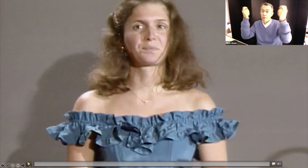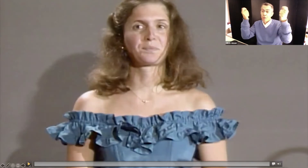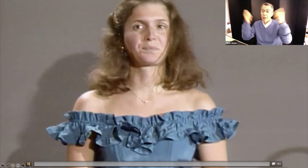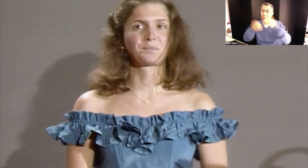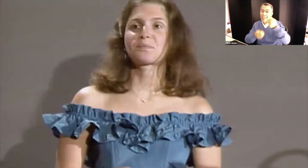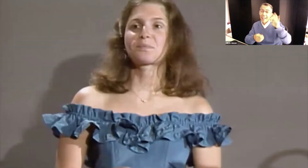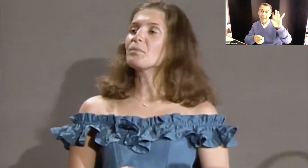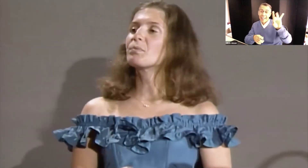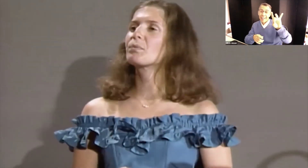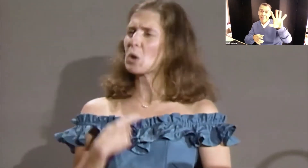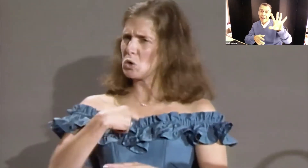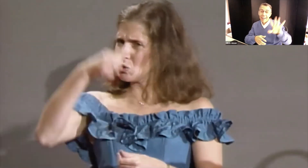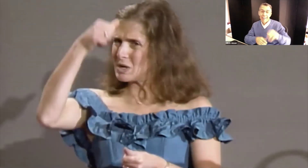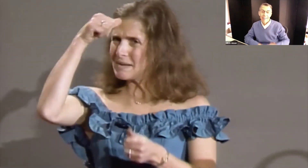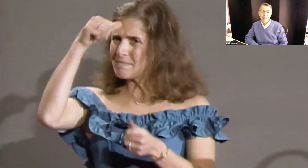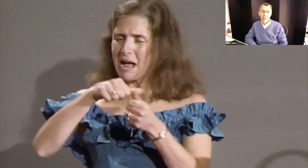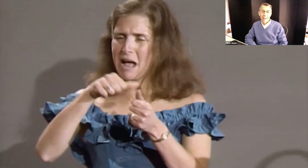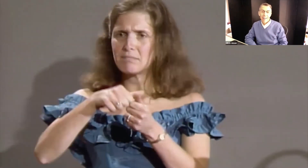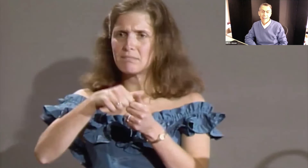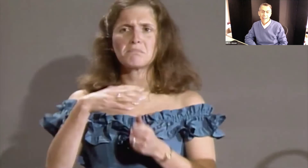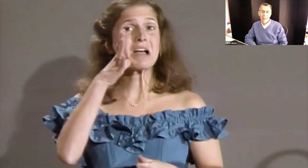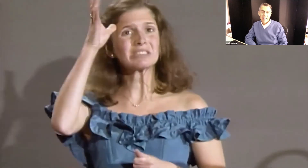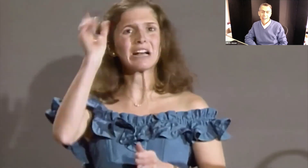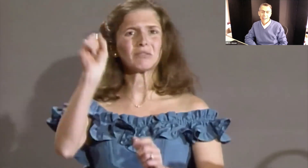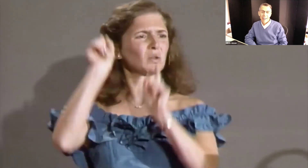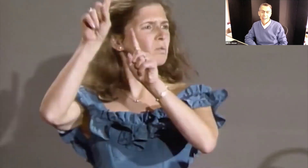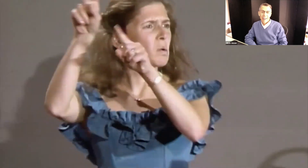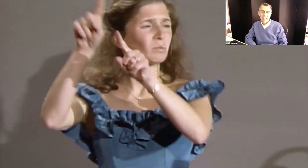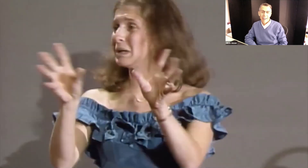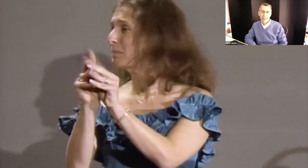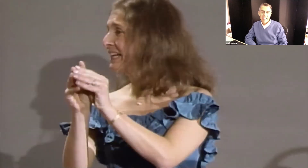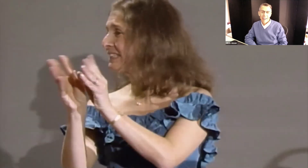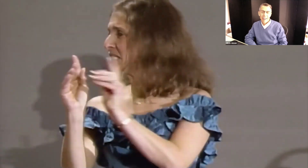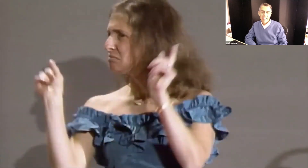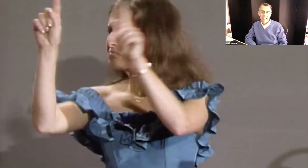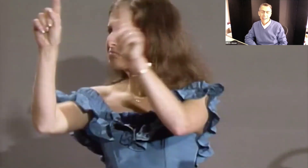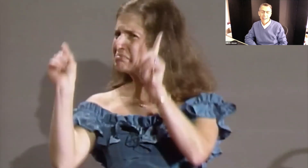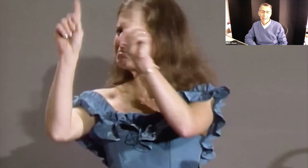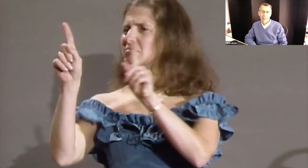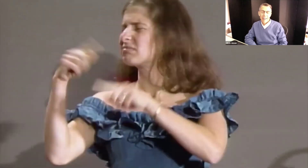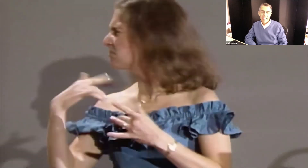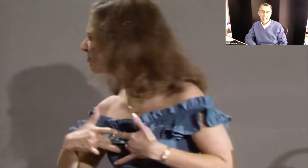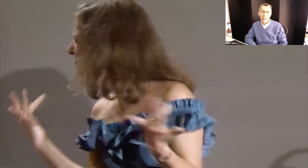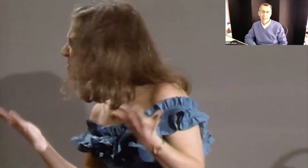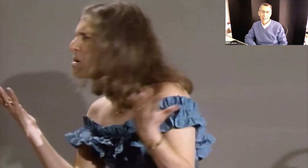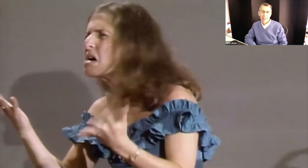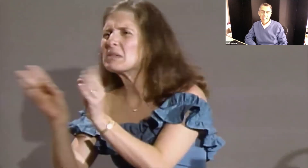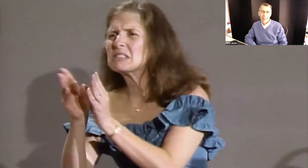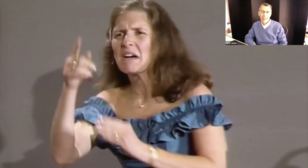1985. I remember my parents would always go to different meetings, and I wanted to know what were all these meetings for? What's